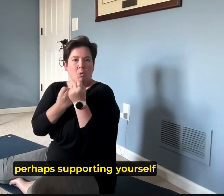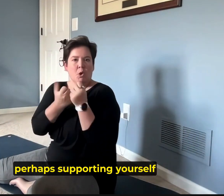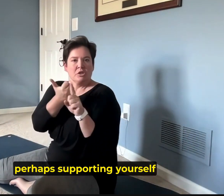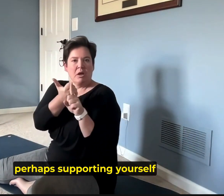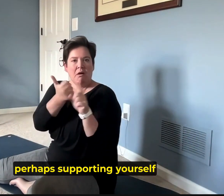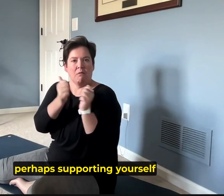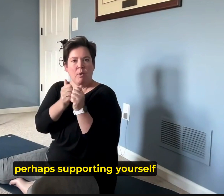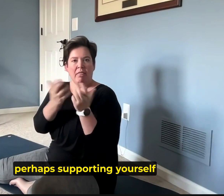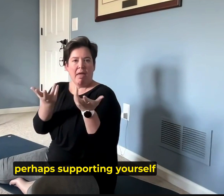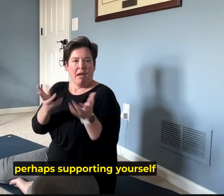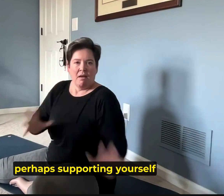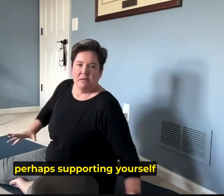perhaps supporting yourself